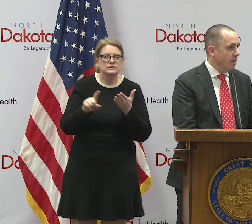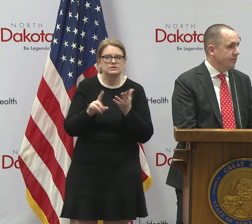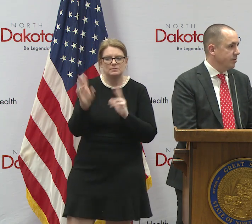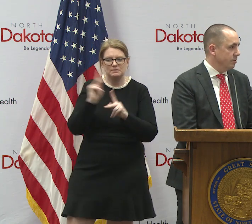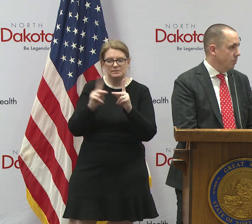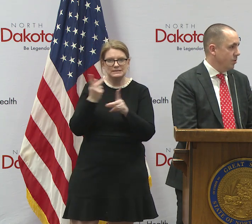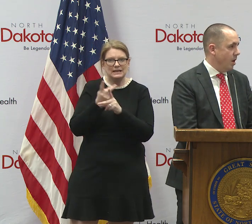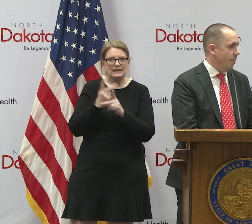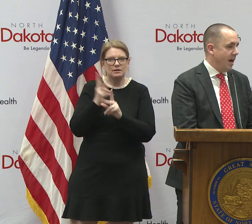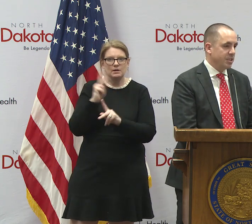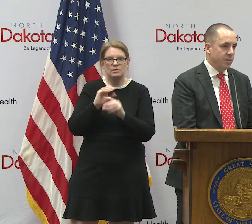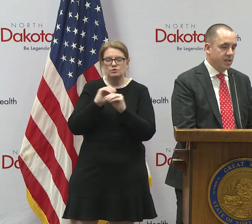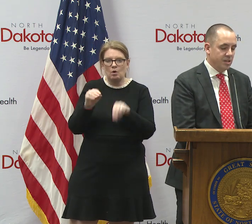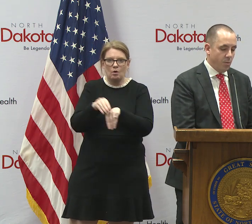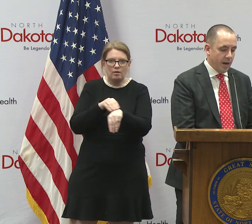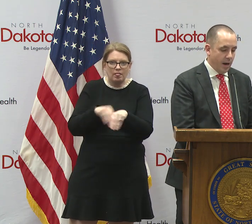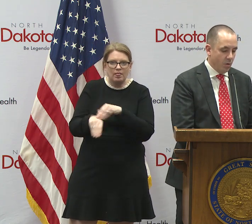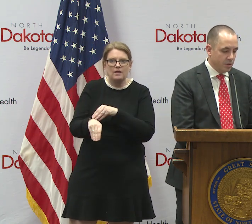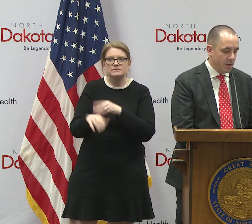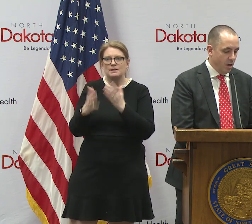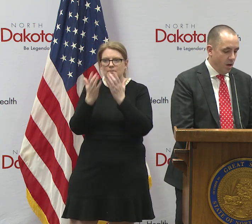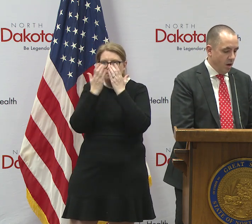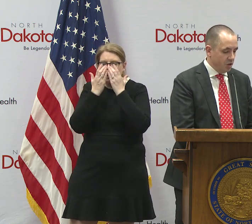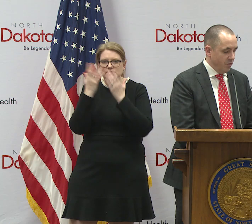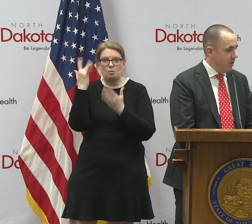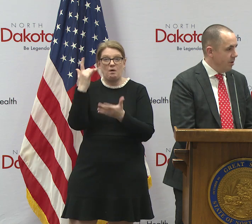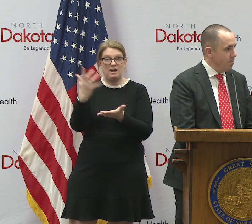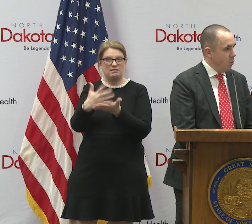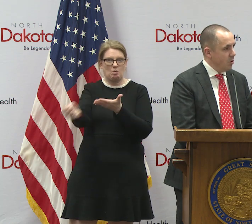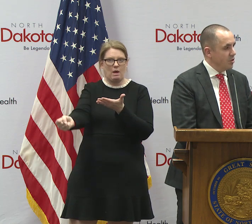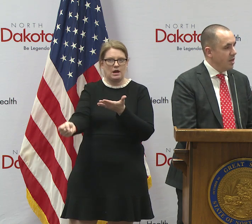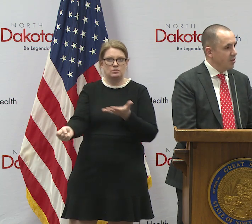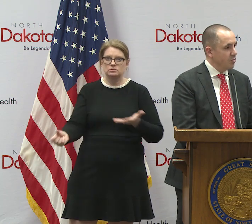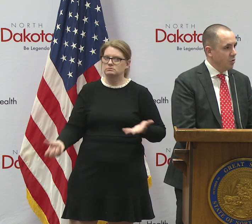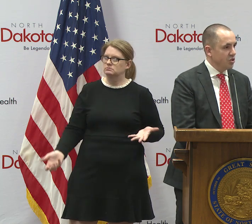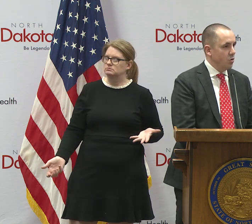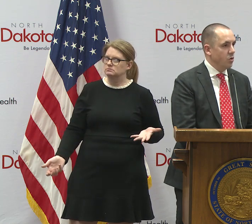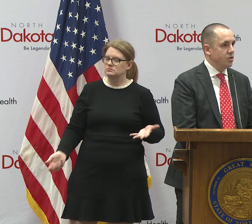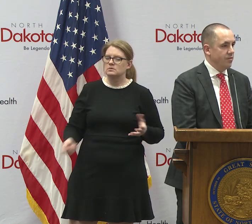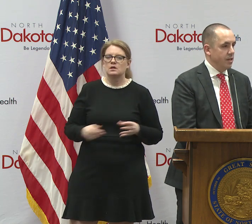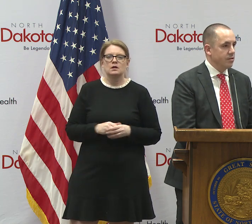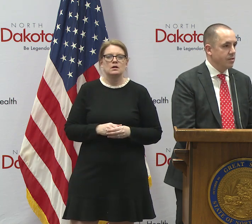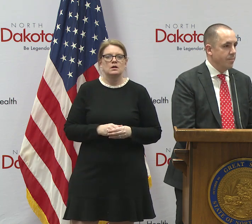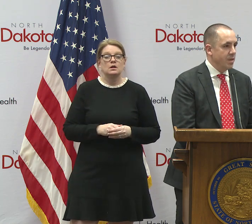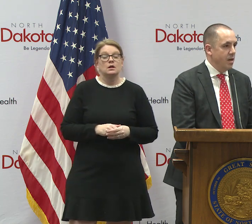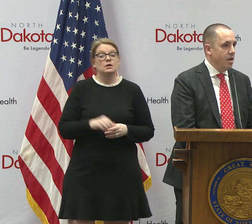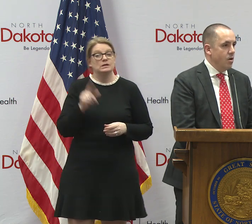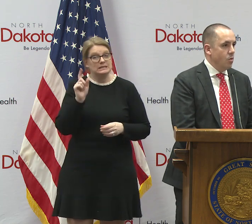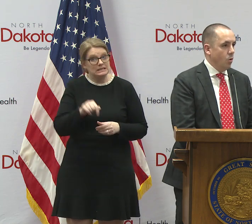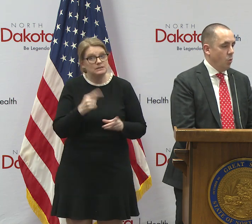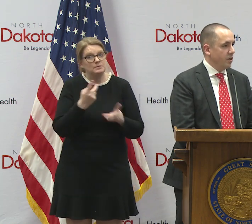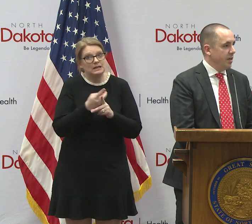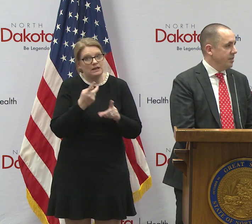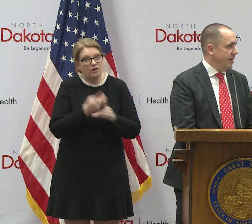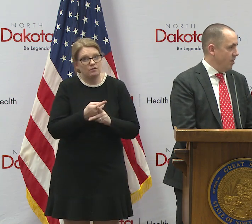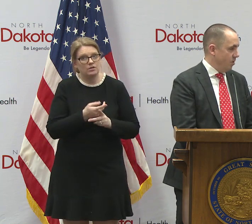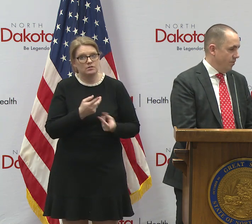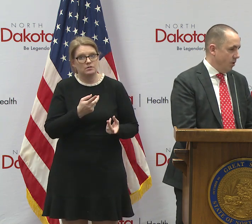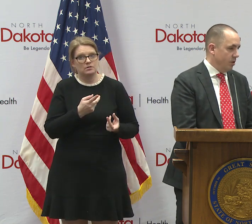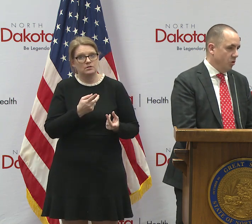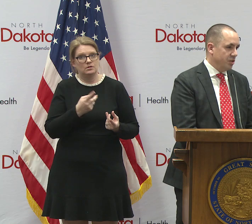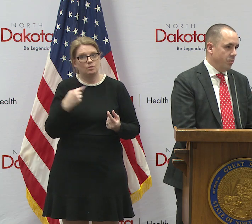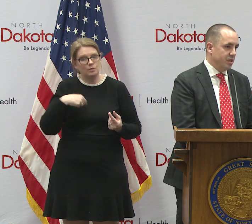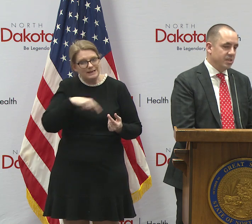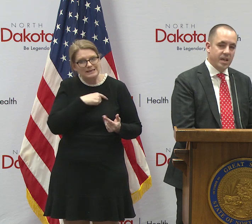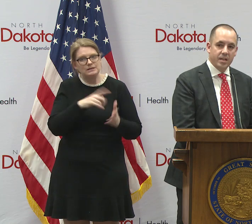without gloves, without masks because they ran out. Also very important that we're stewards of these. We're working together